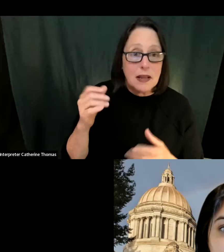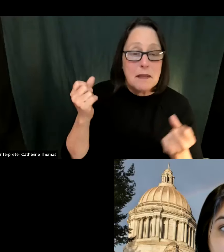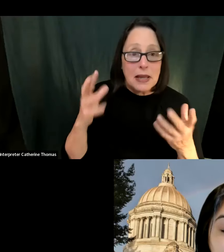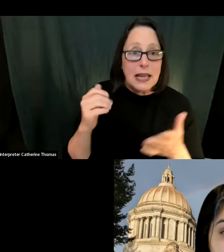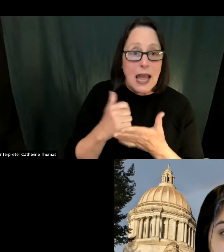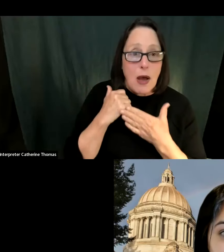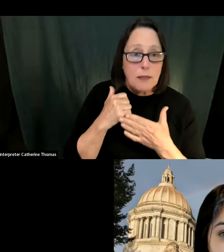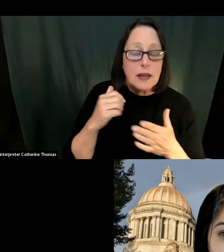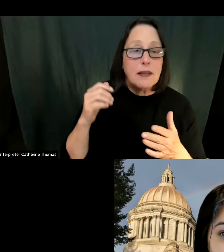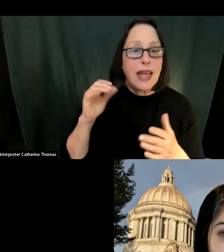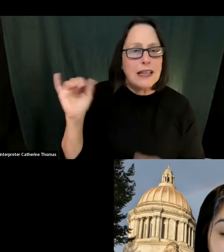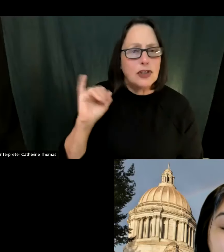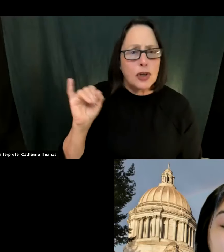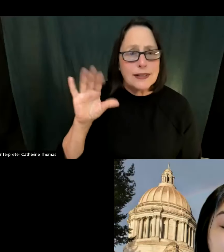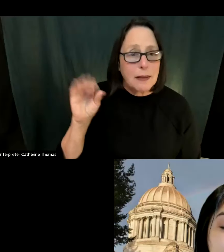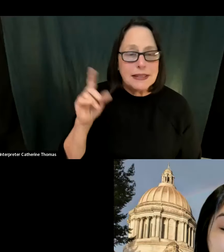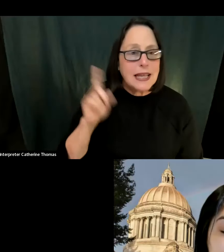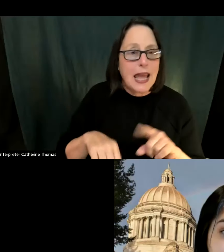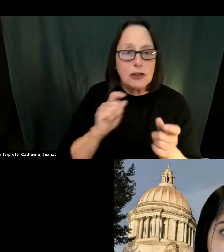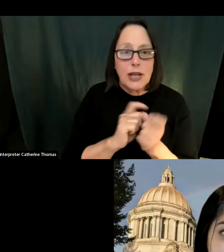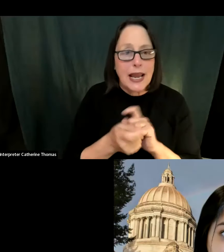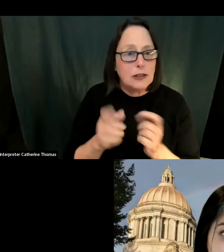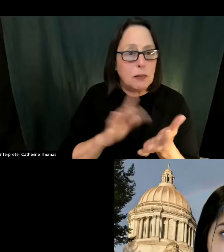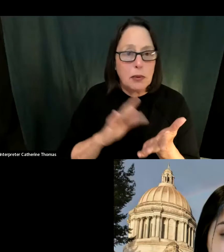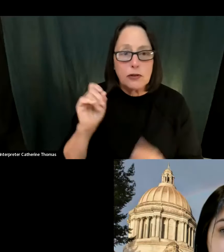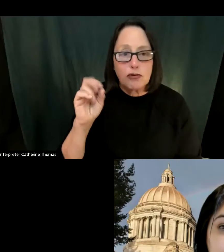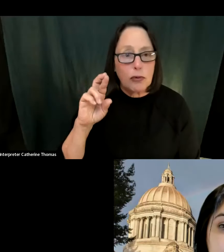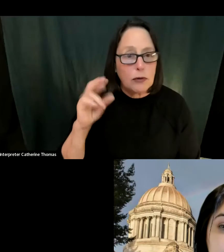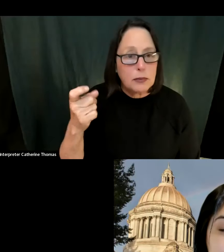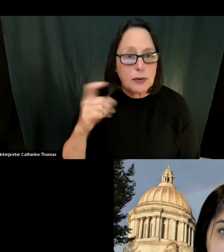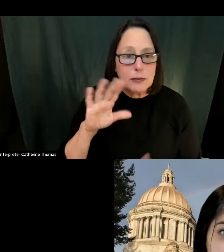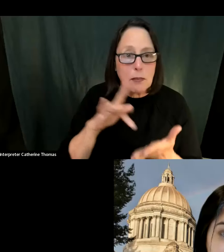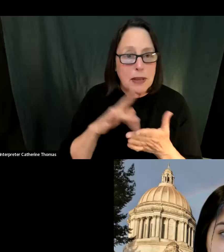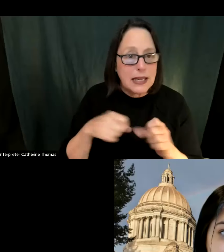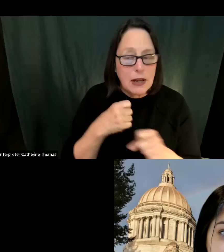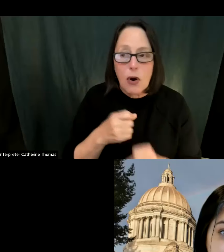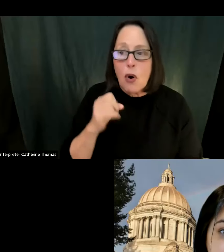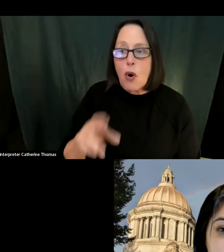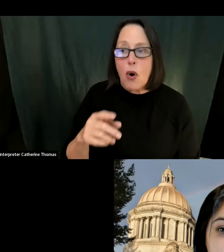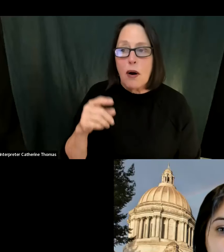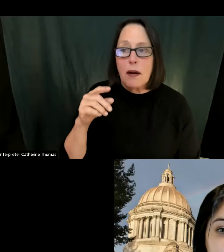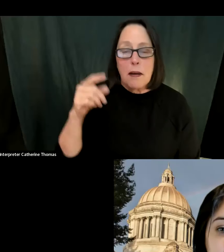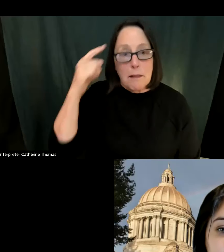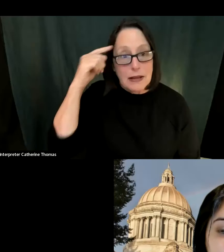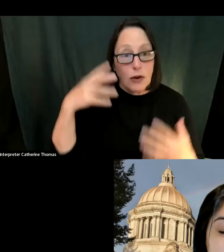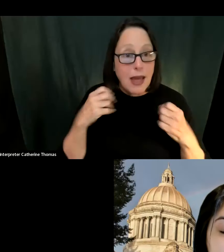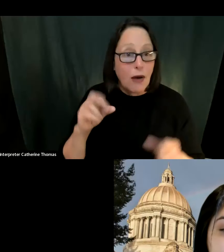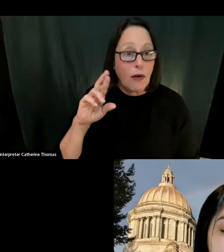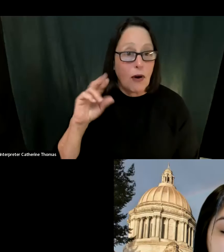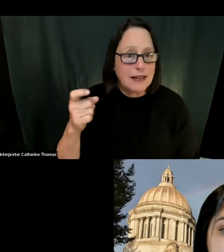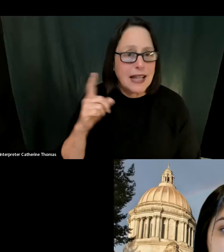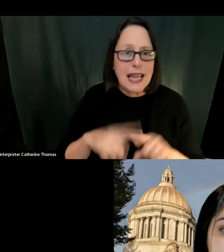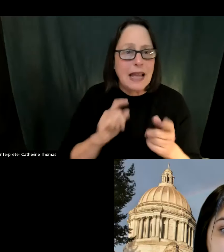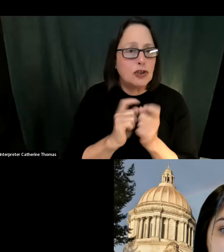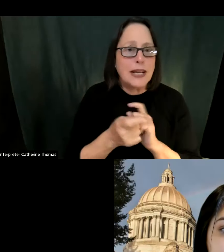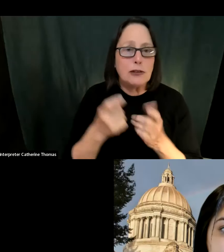insurance companies cannot change your prescription mid-year or change how much they charge you for serious mental health prescriptions. So hopefully that is